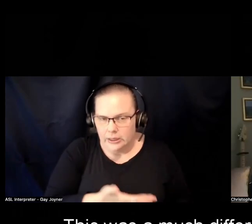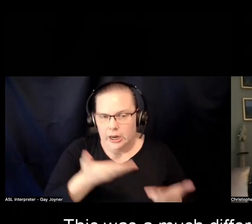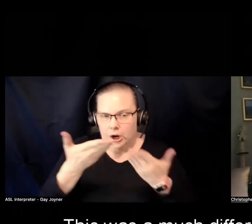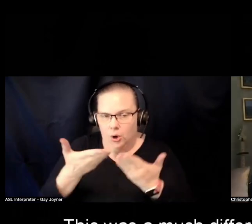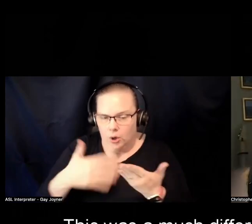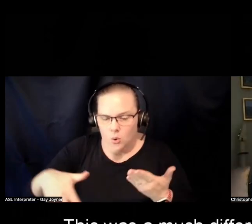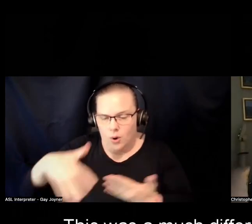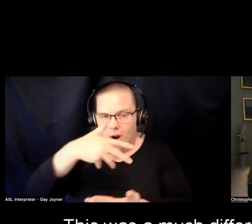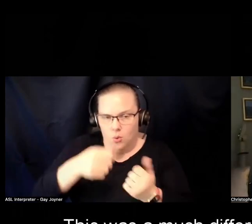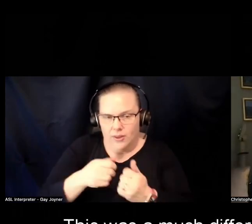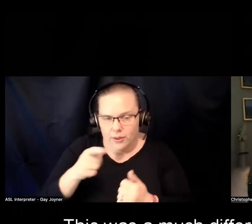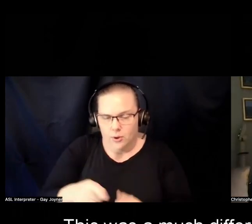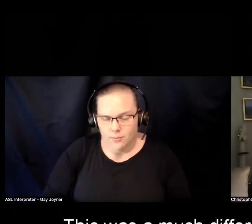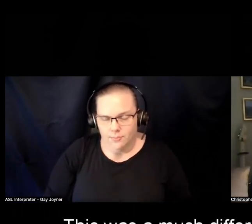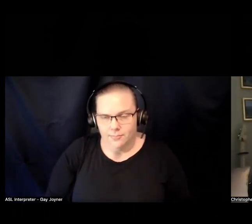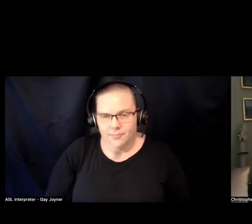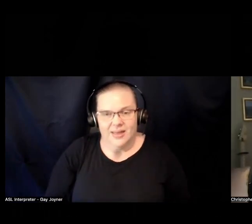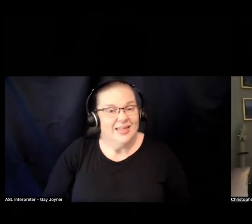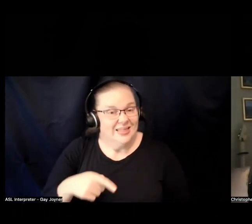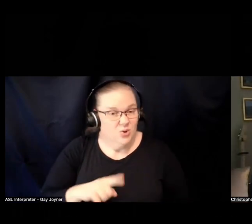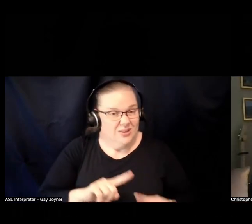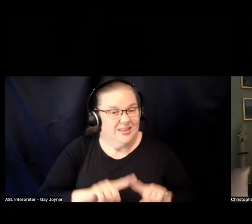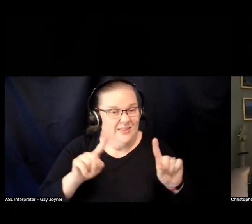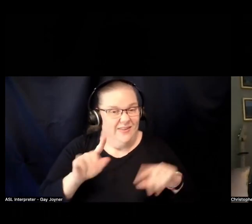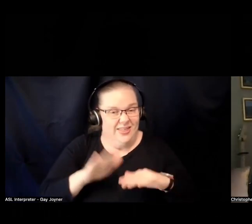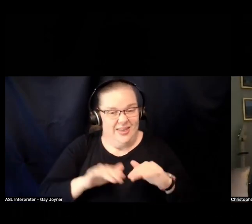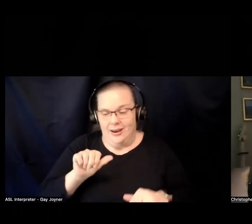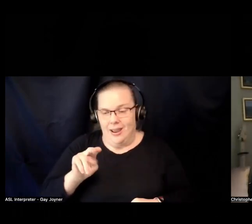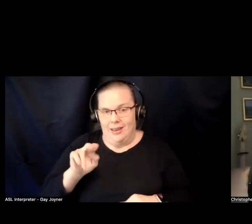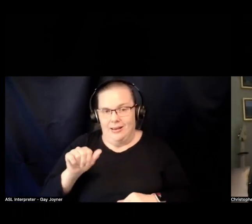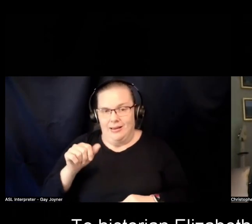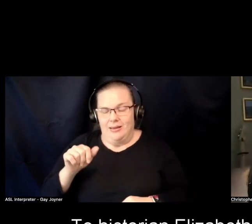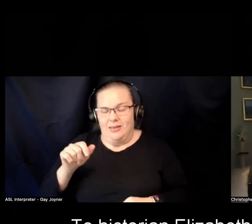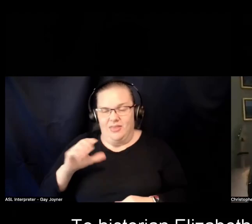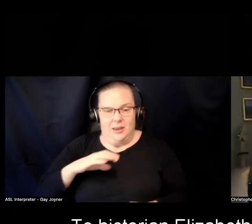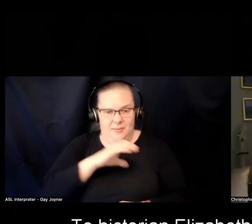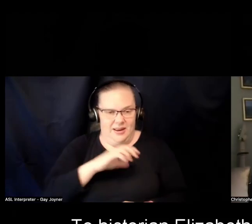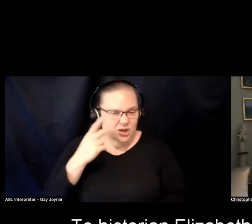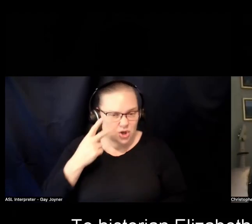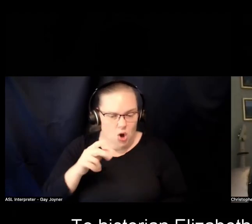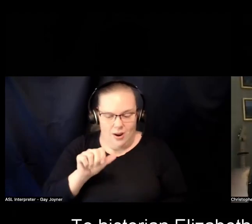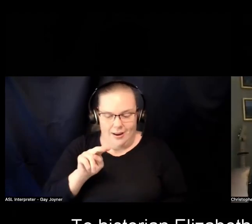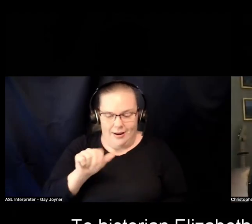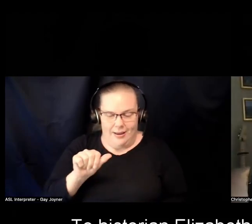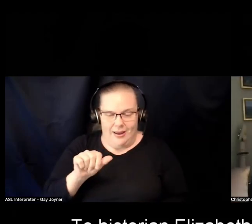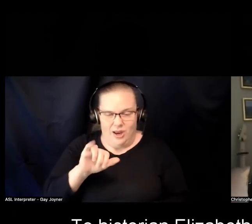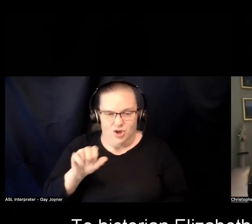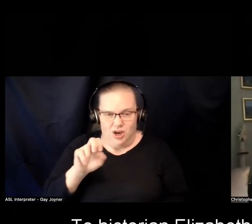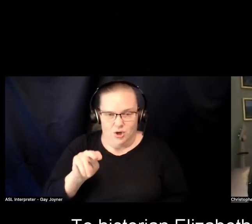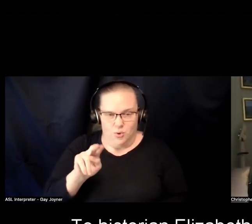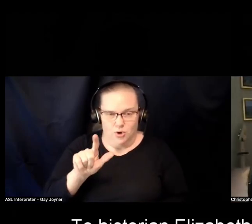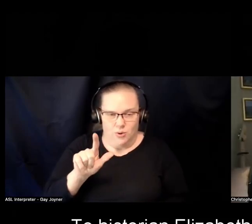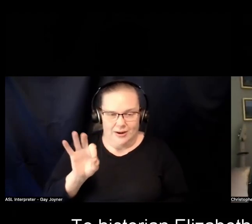This was a much different Anna than the committee had seen back on November 29th. To historian Elizabeth Collins, this was